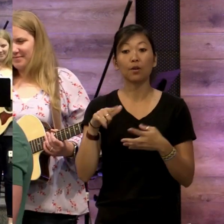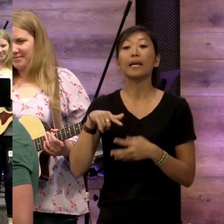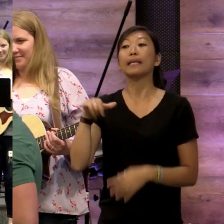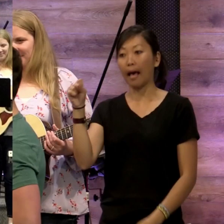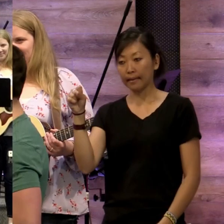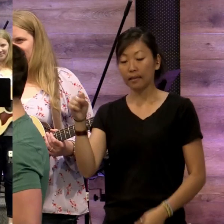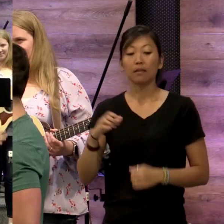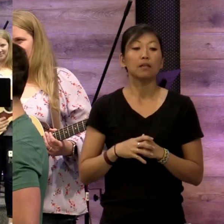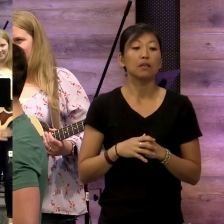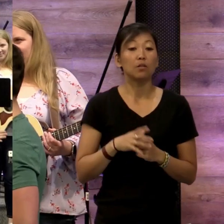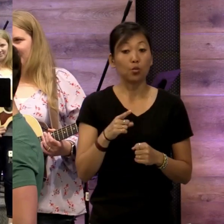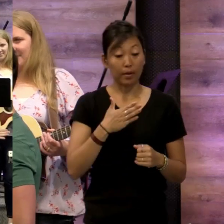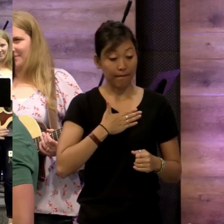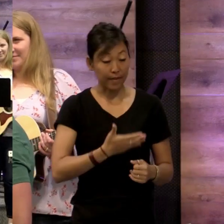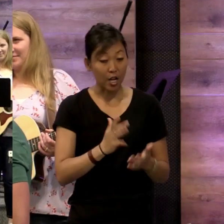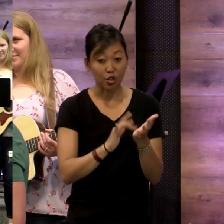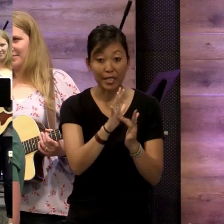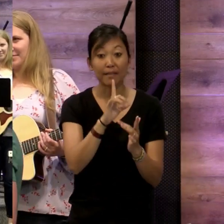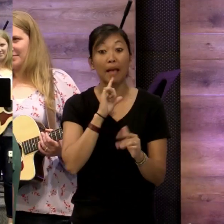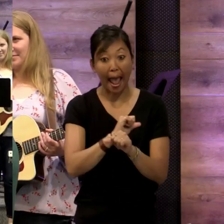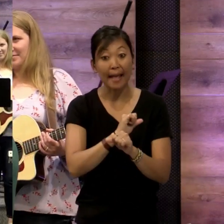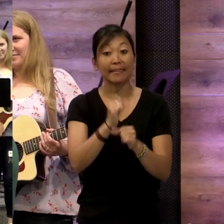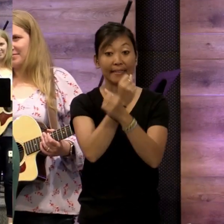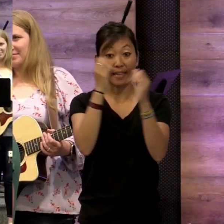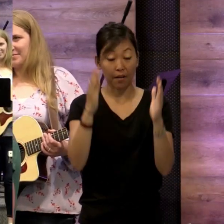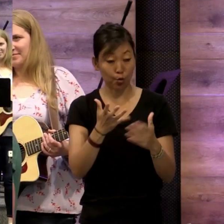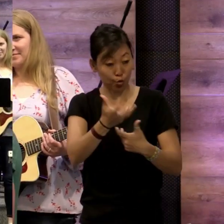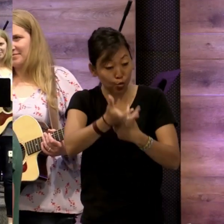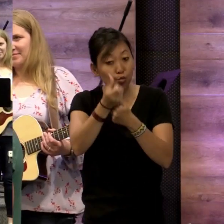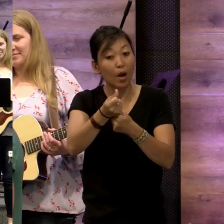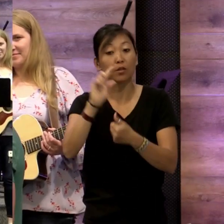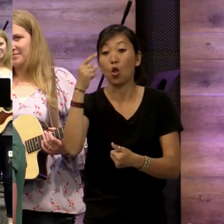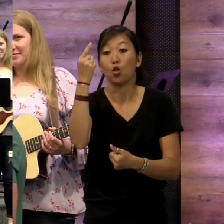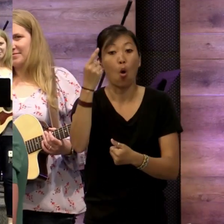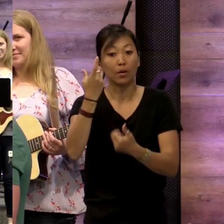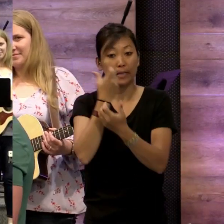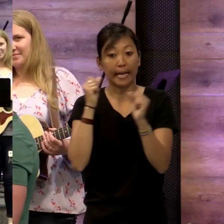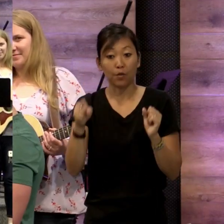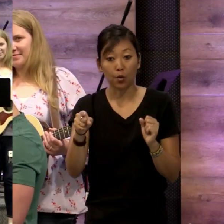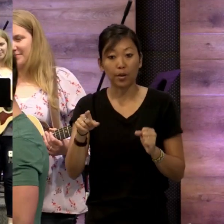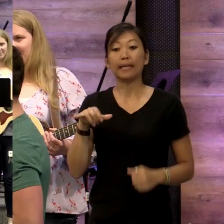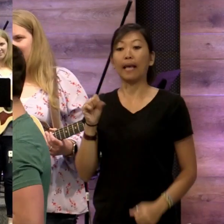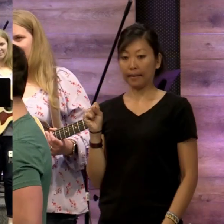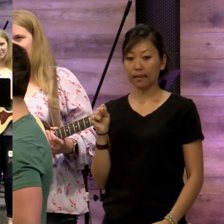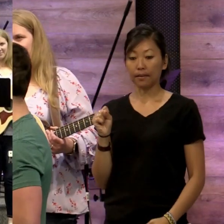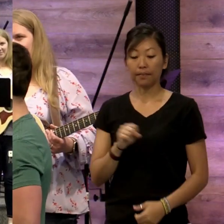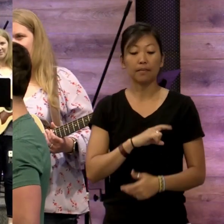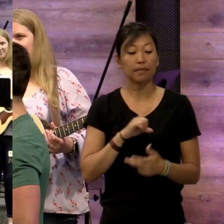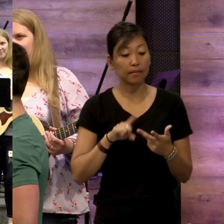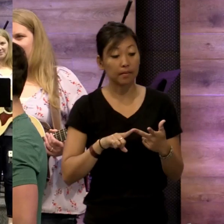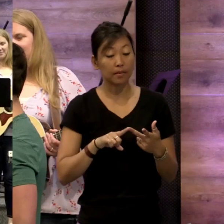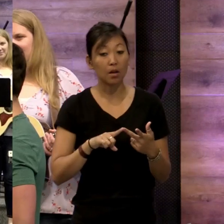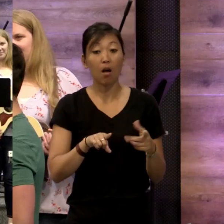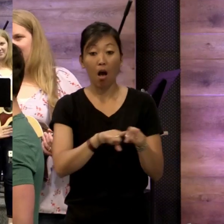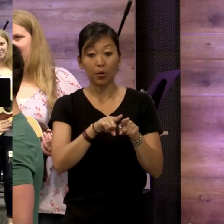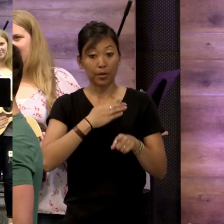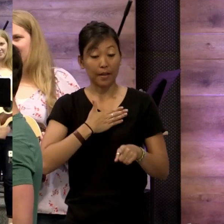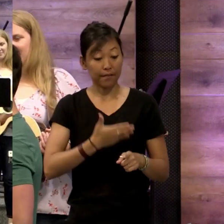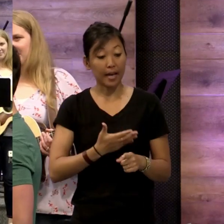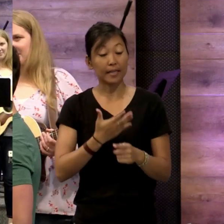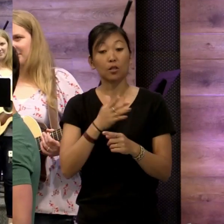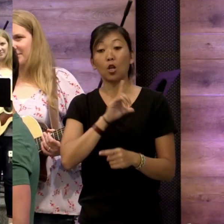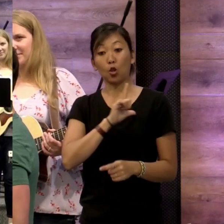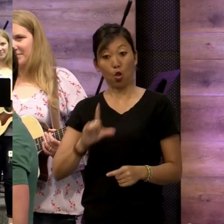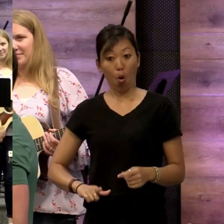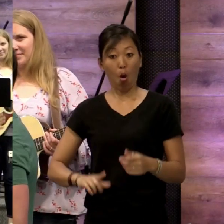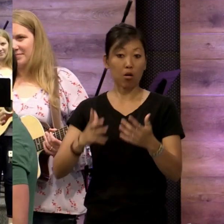Savior? I do. And do you confess that Jesus is that Savior, and are you trusting in him alone for salvation? Yes, I do. Are you also confessing